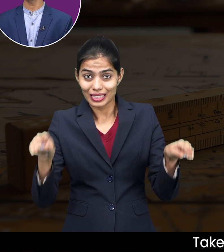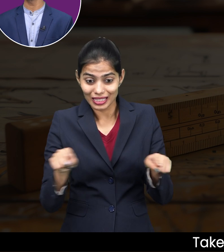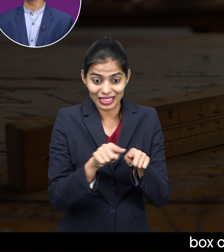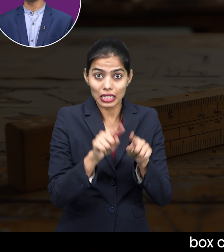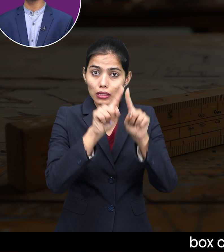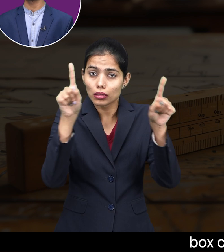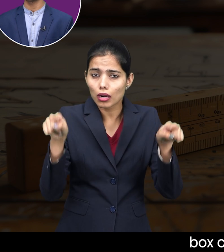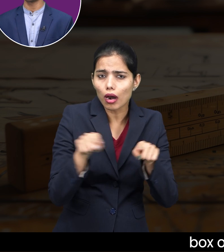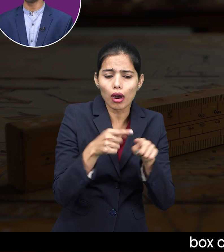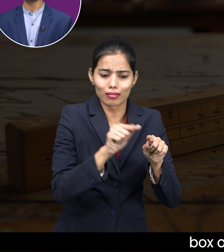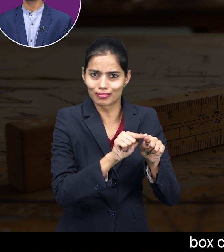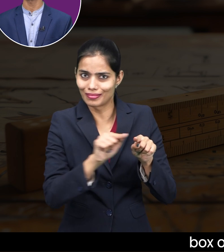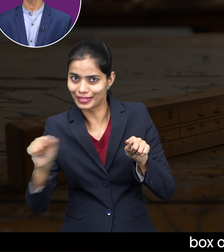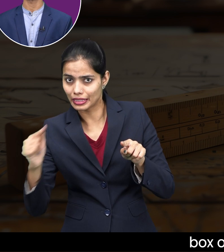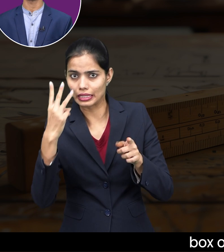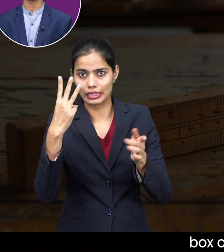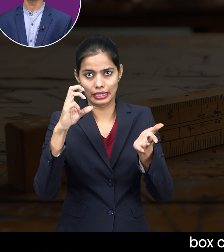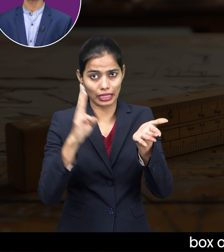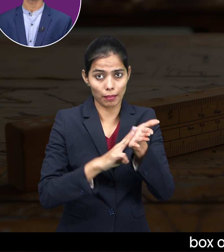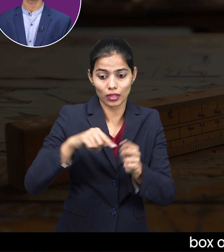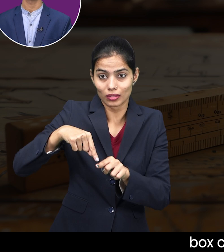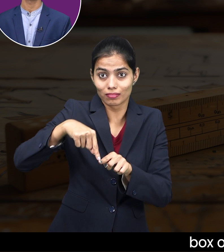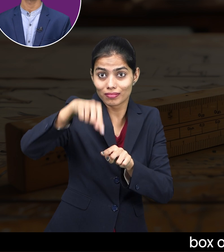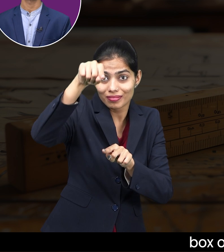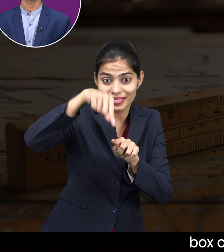Take a cardboard box of length 3 cm,